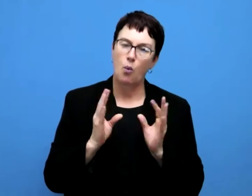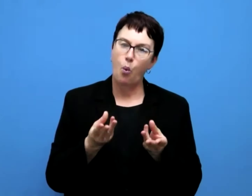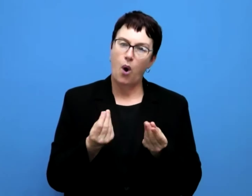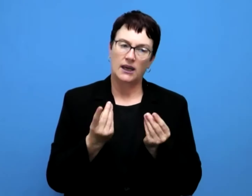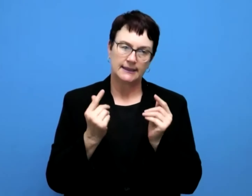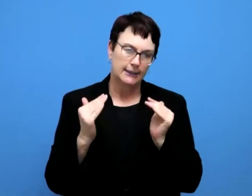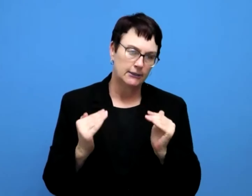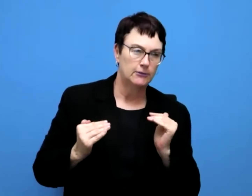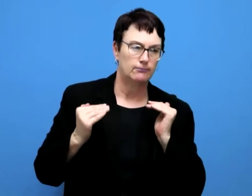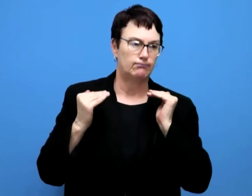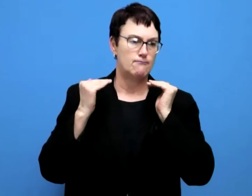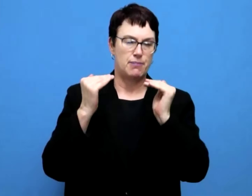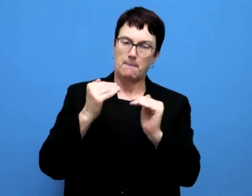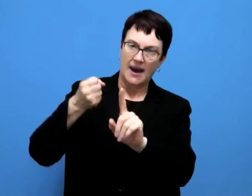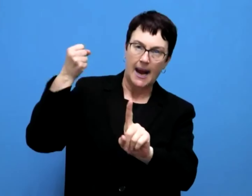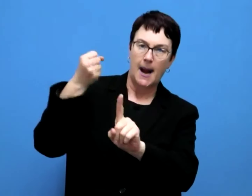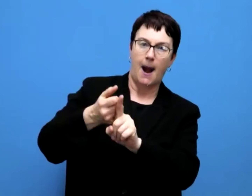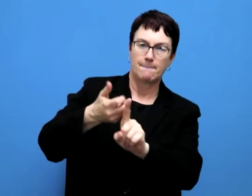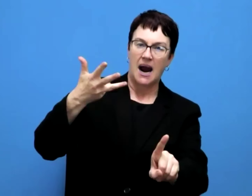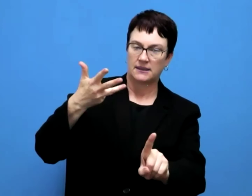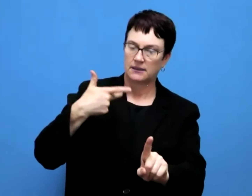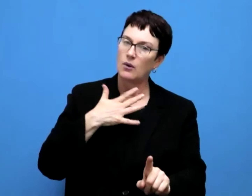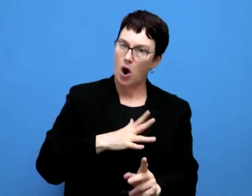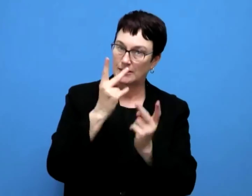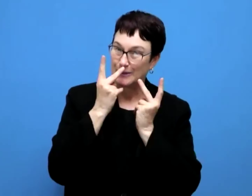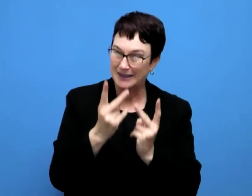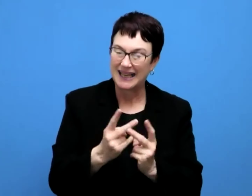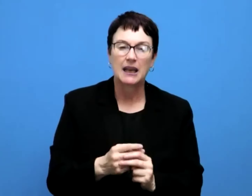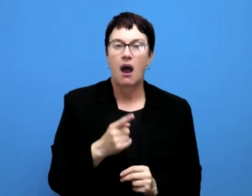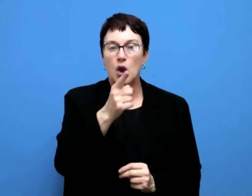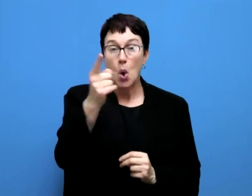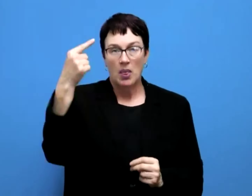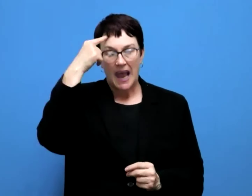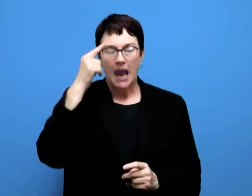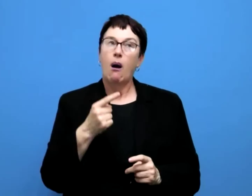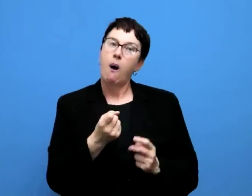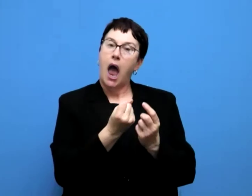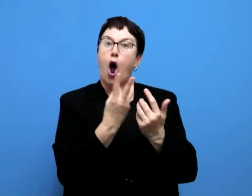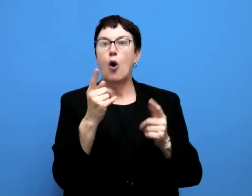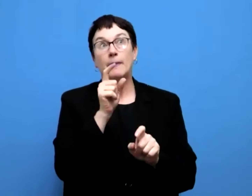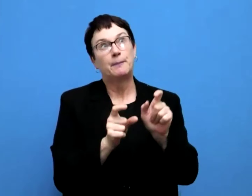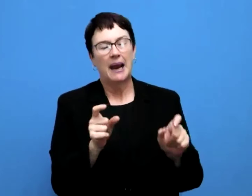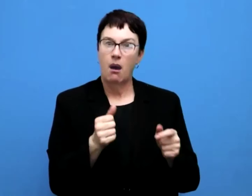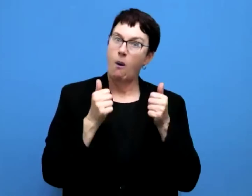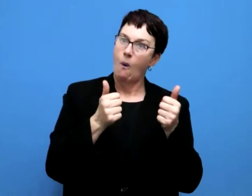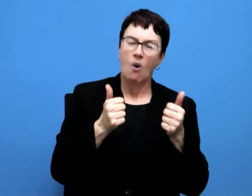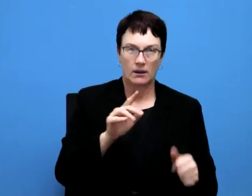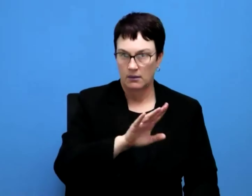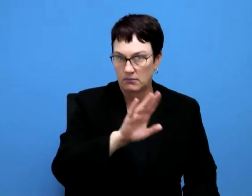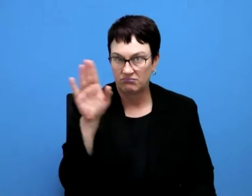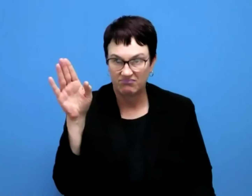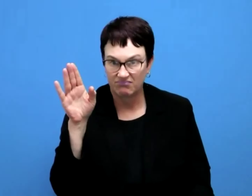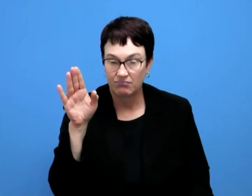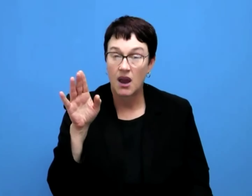the case, because we tend to pursue results in terms of numbers rather than in terms of inclusion. For example, WISH has been